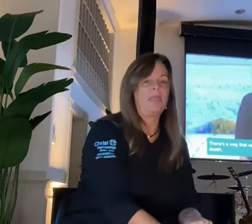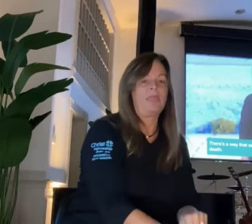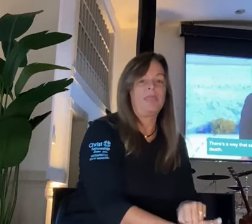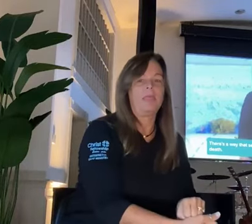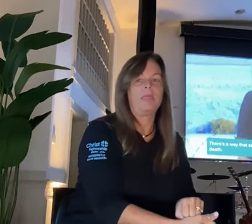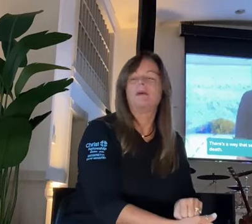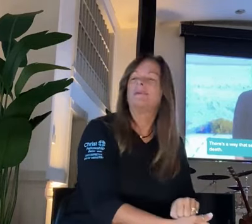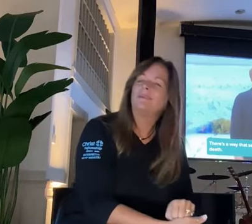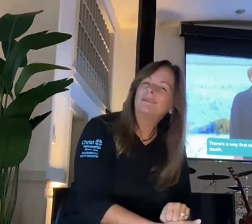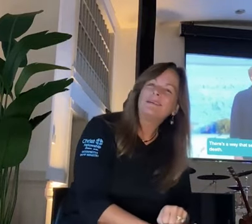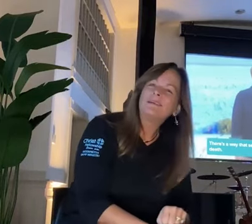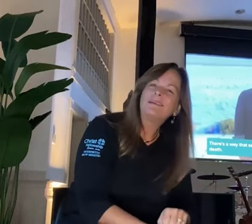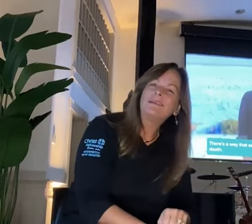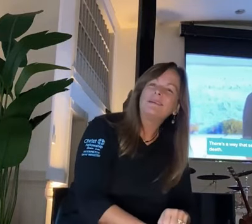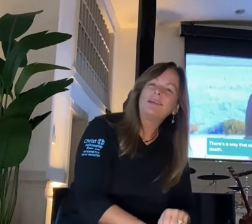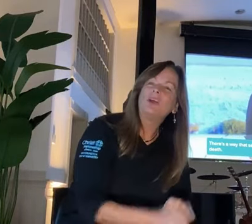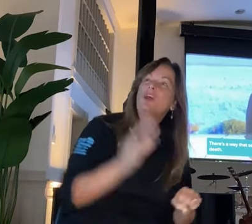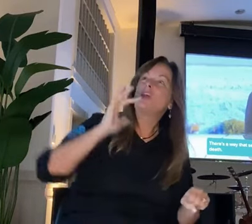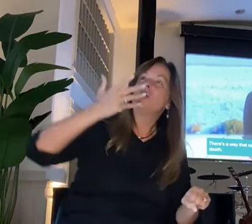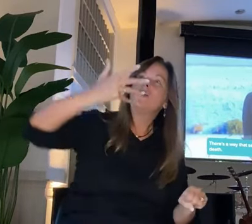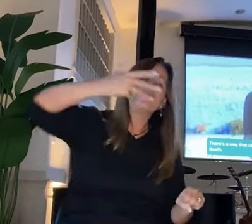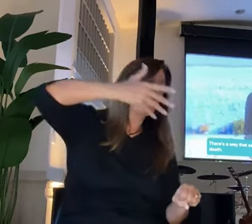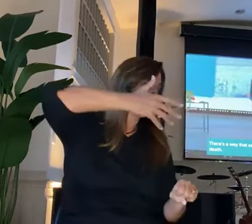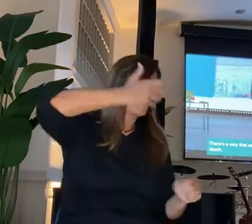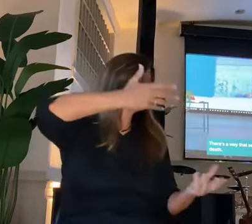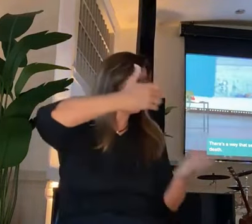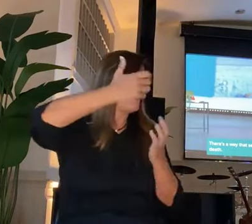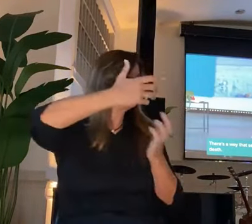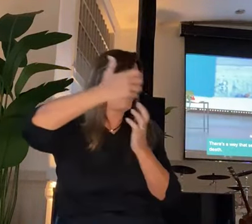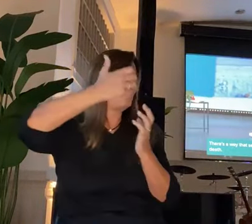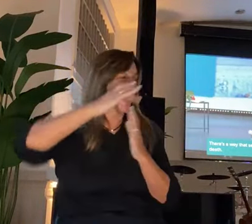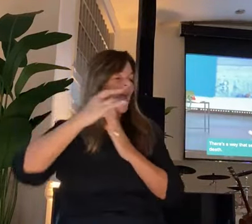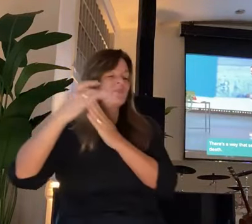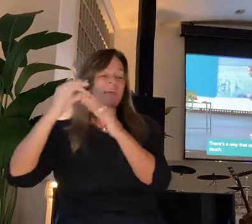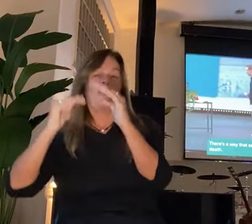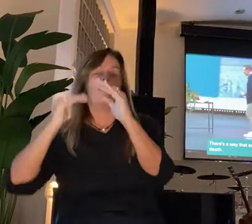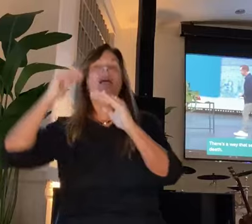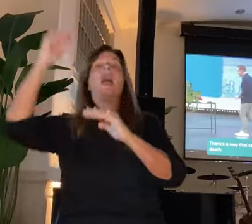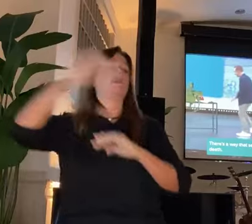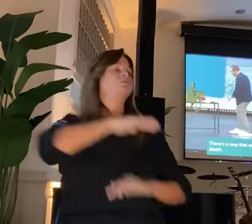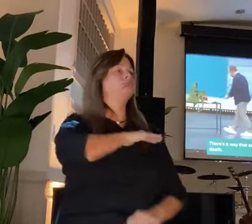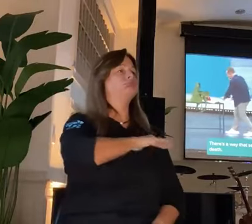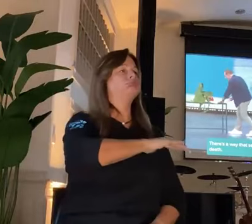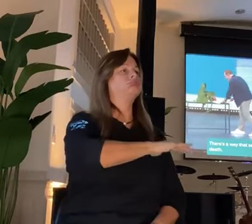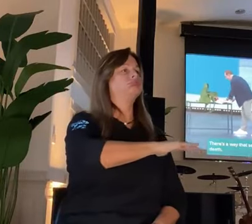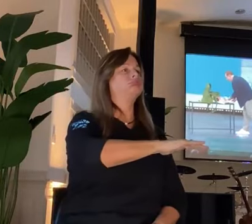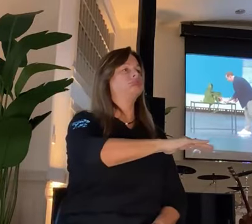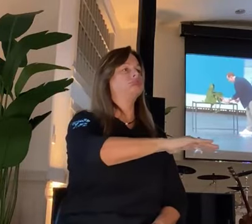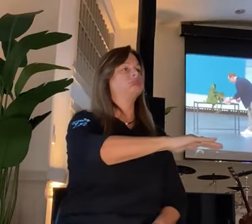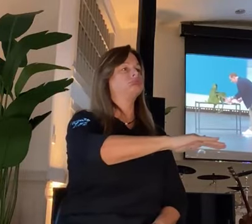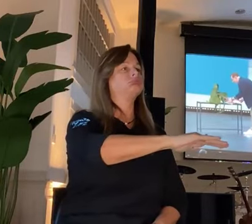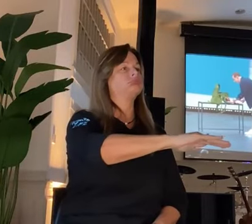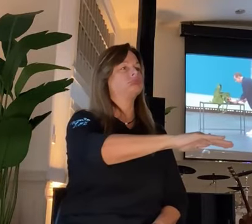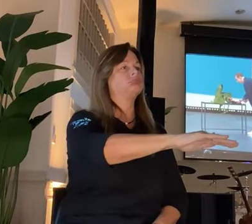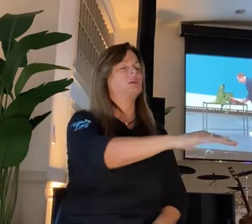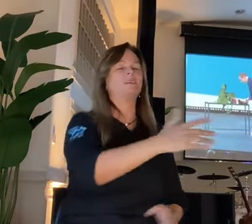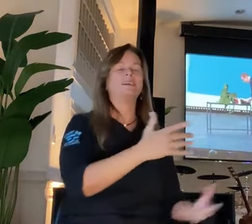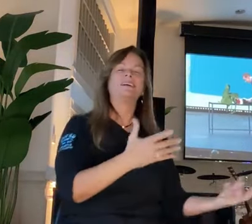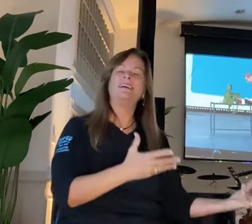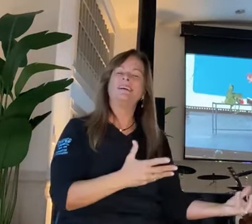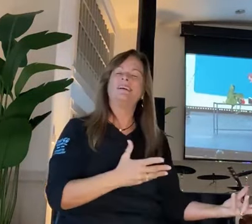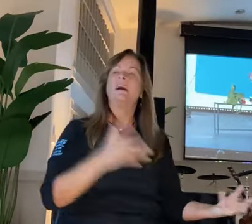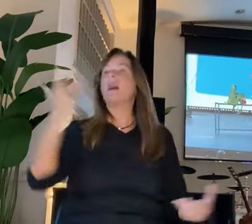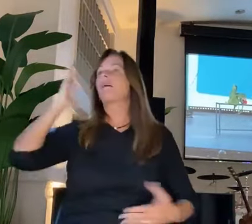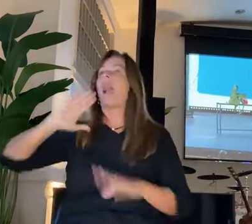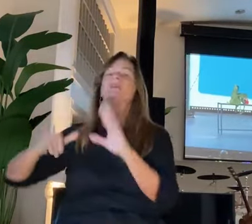God doesn't want you there. He's got other places. He wants to take you. So the Spirit of God inside of you will actually help you